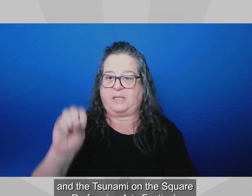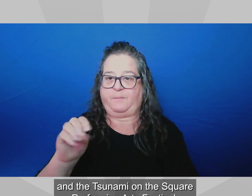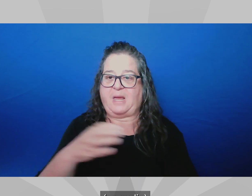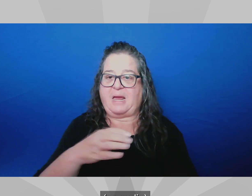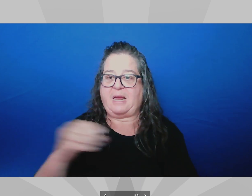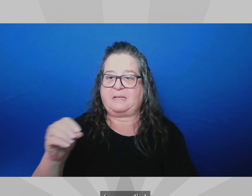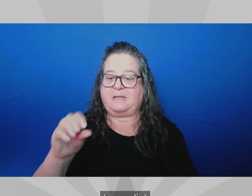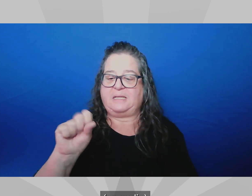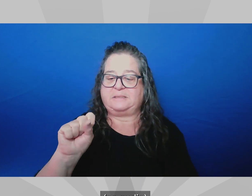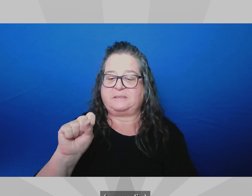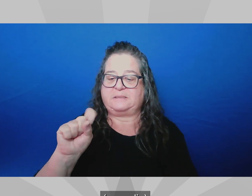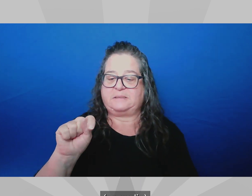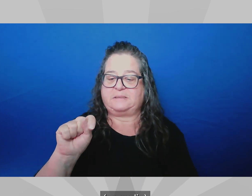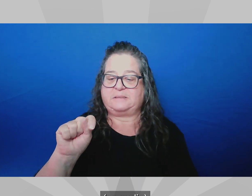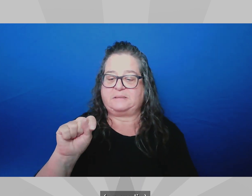Festival.